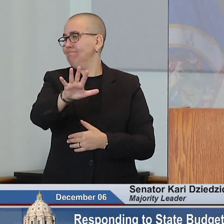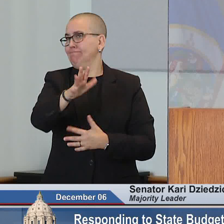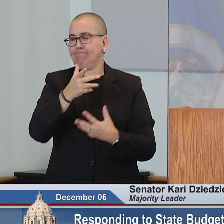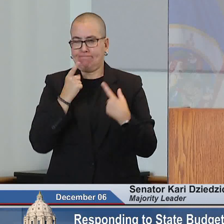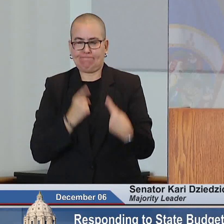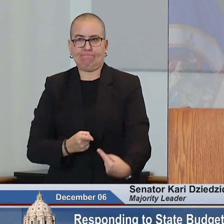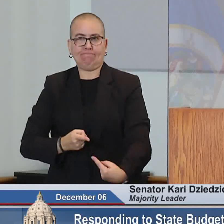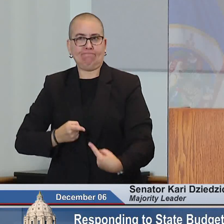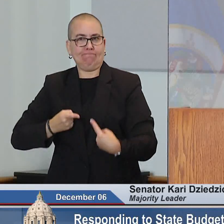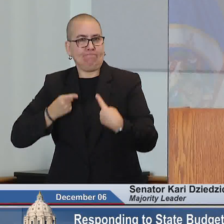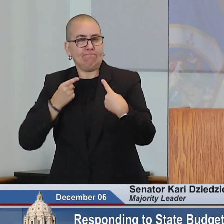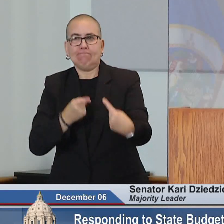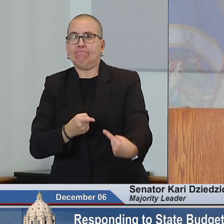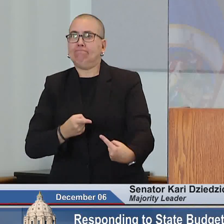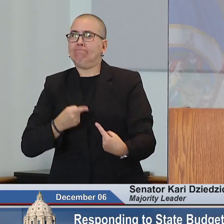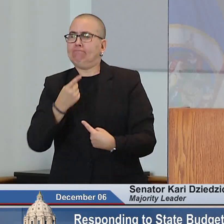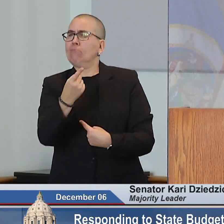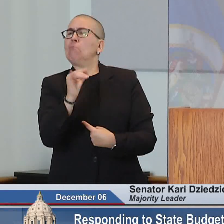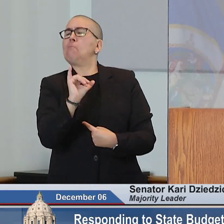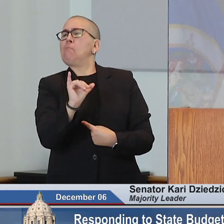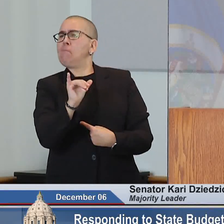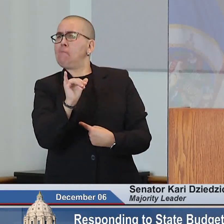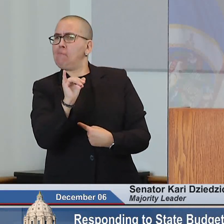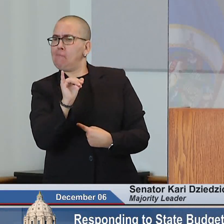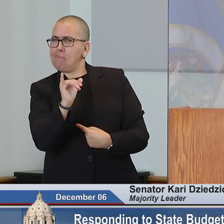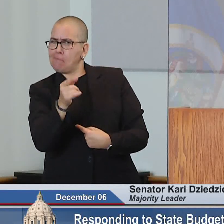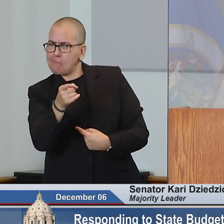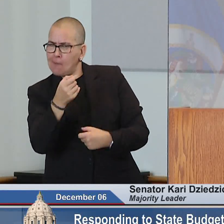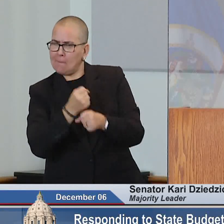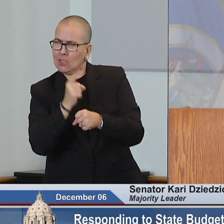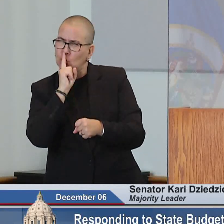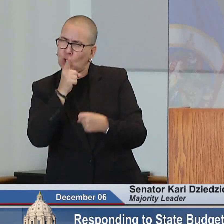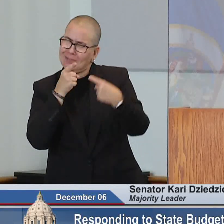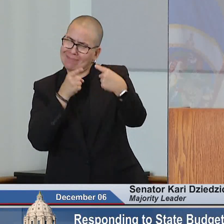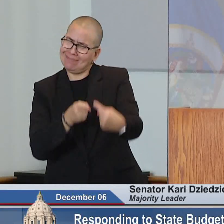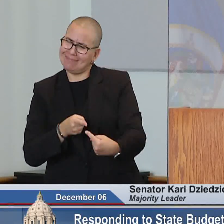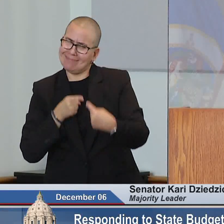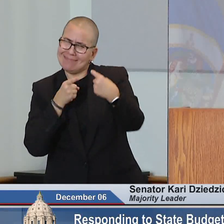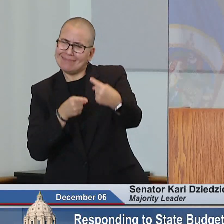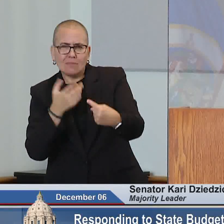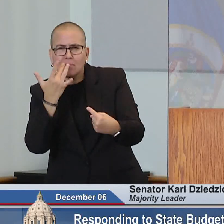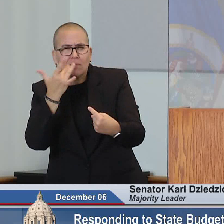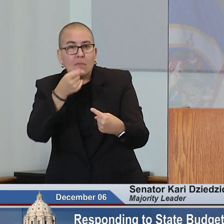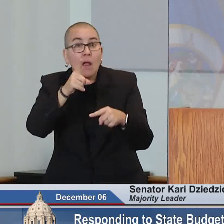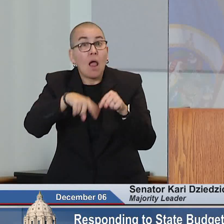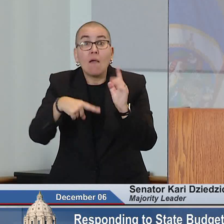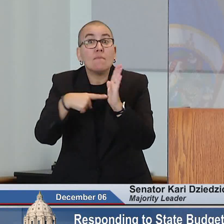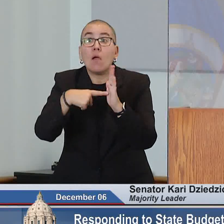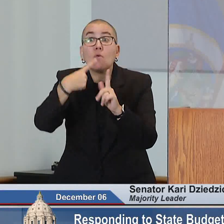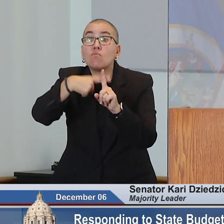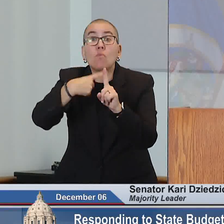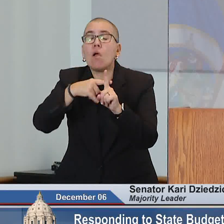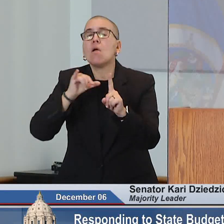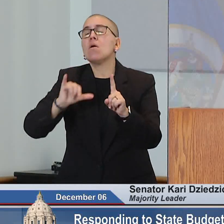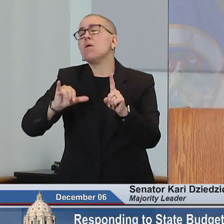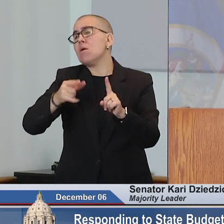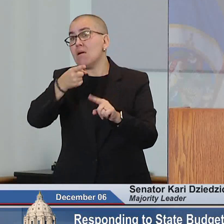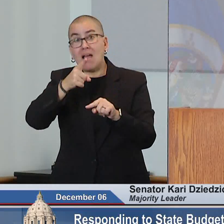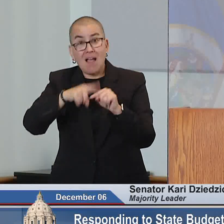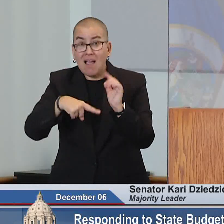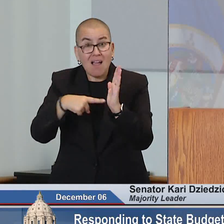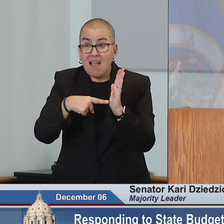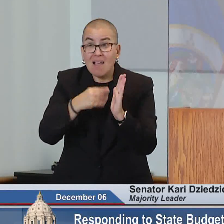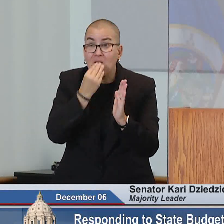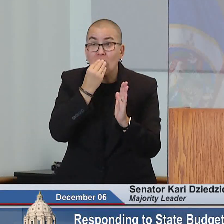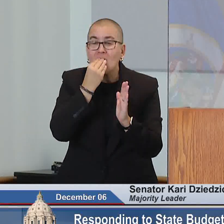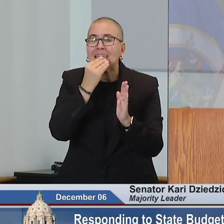And we want to make sure that those that are struggling, that can't afford rent, that can't, you know, afford the food, so food shelf visits are up, can't